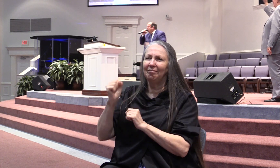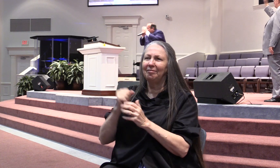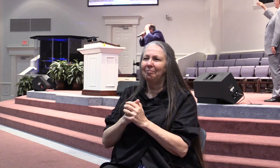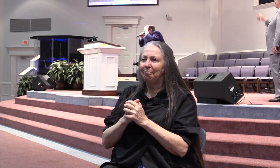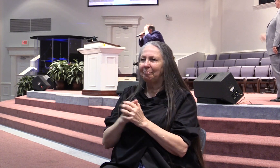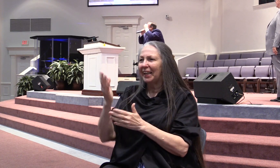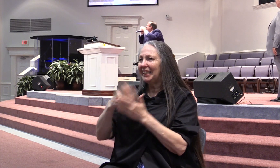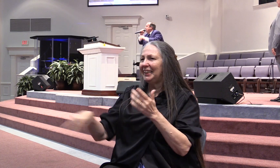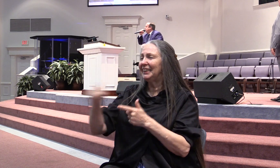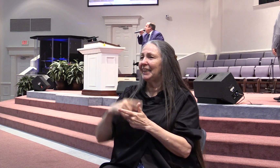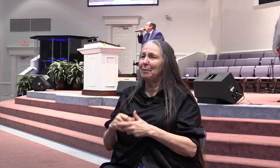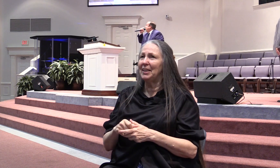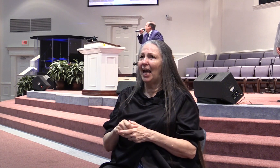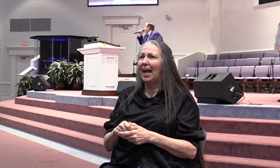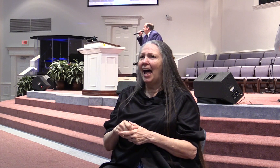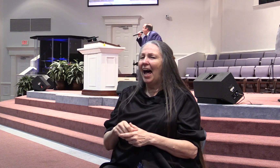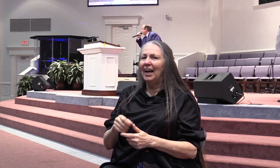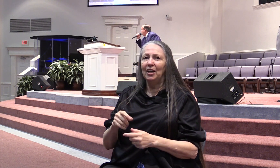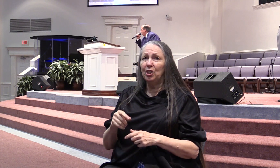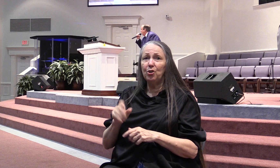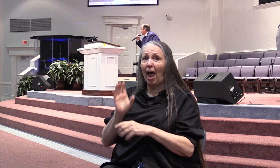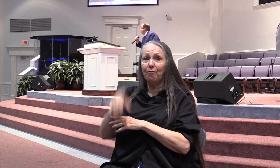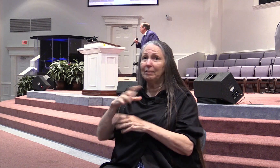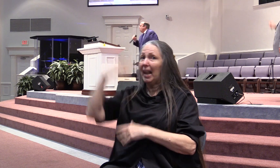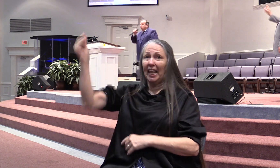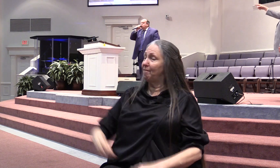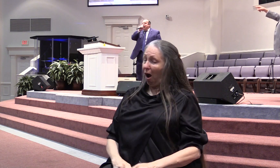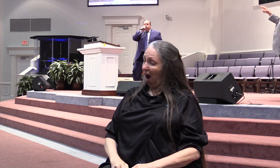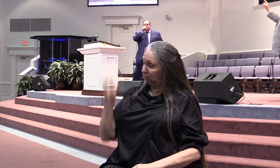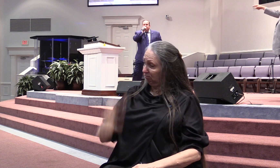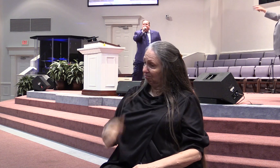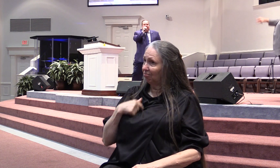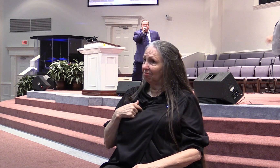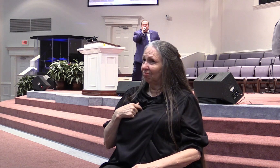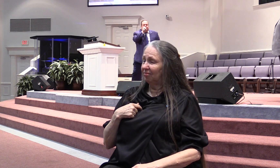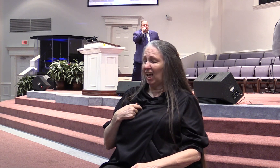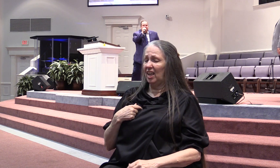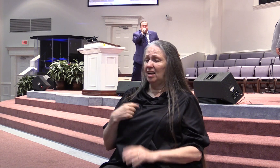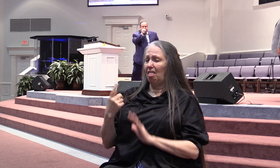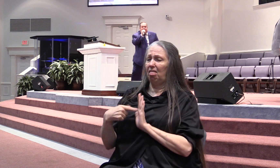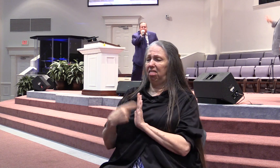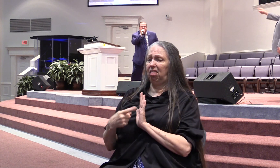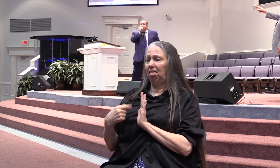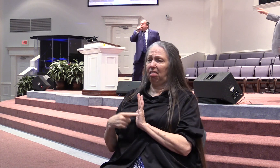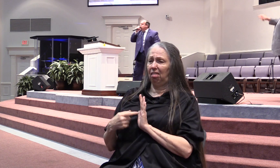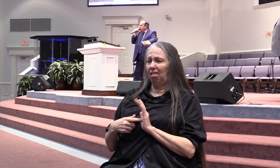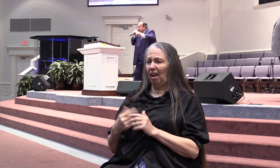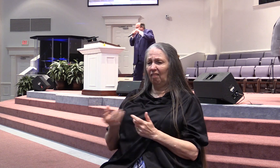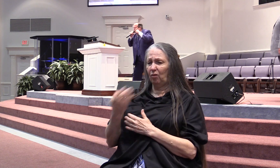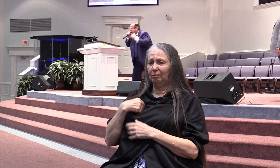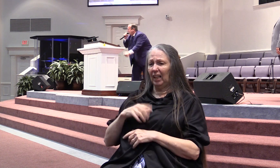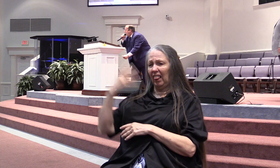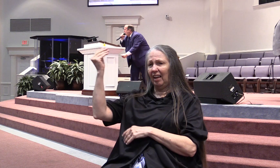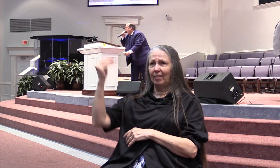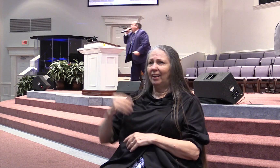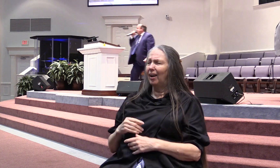Some of you still understand, I love this place. You can't run me off from the church. You can't treat me bad enough to make me leave the church. There's no place